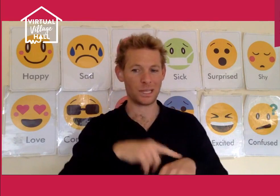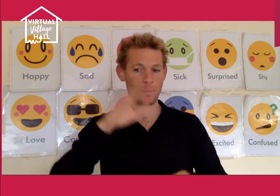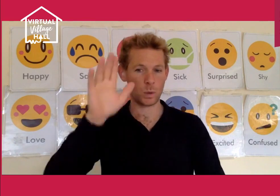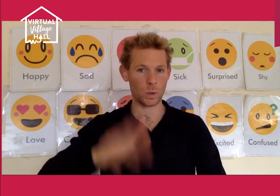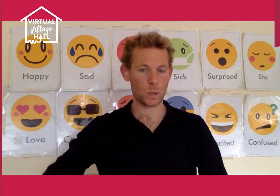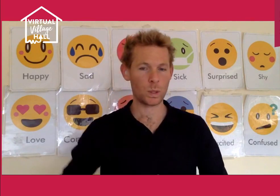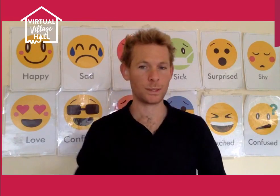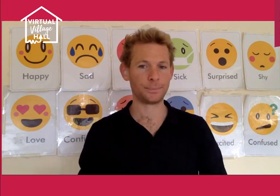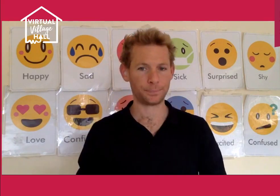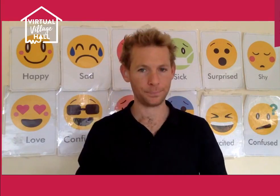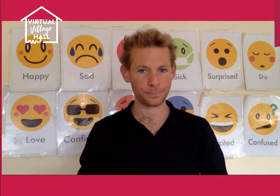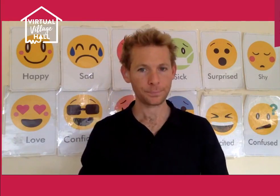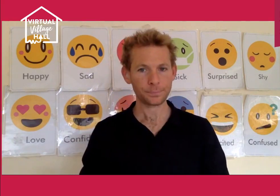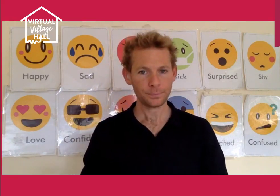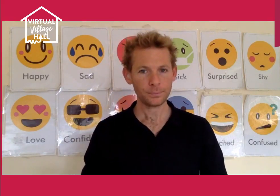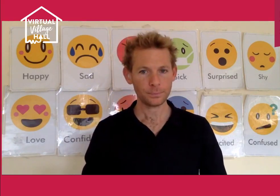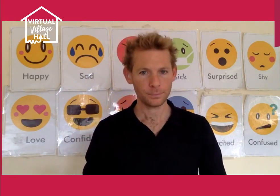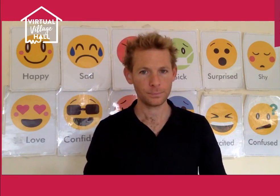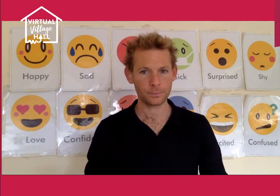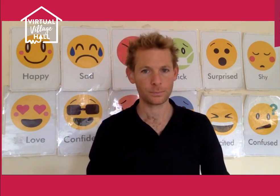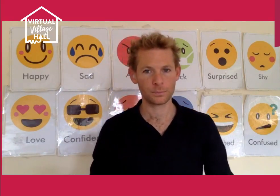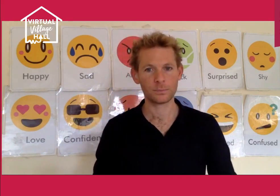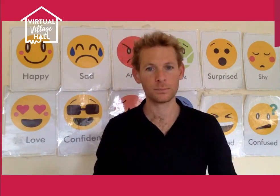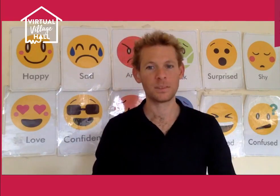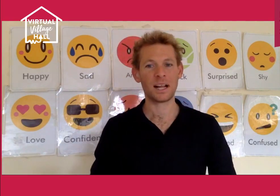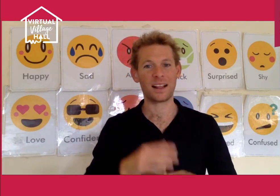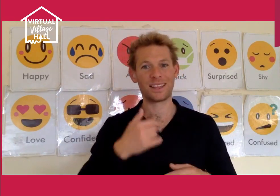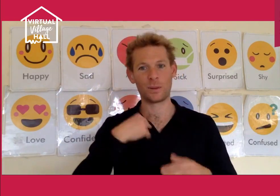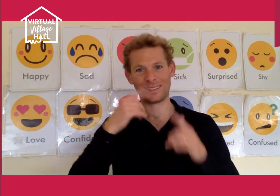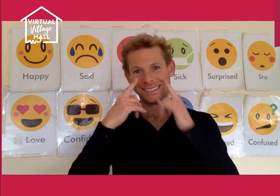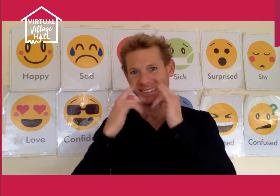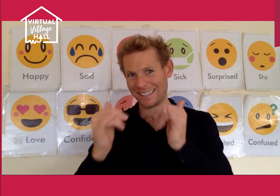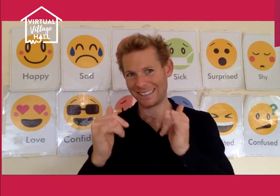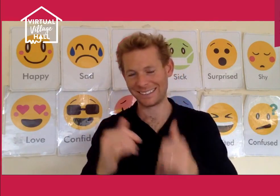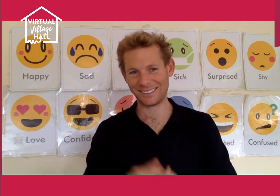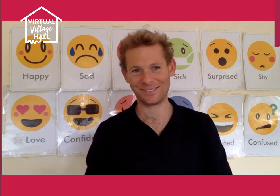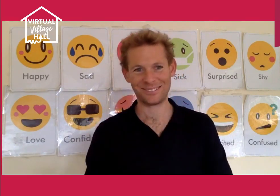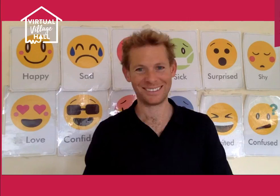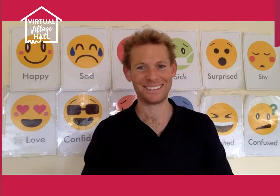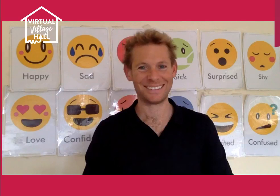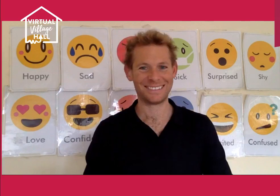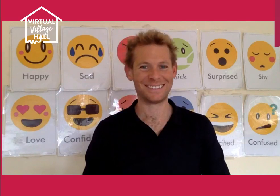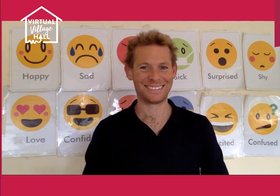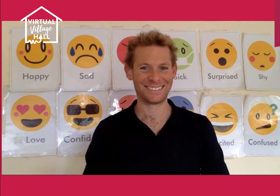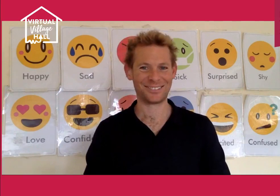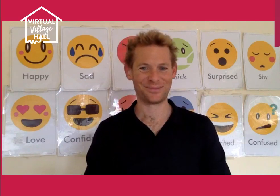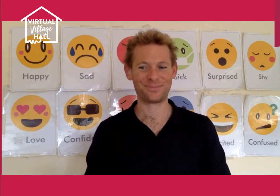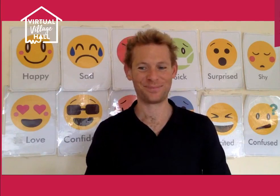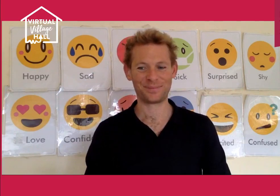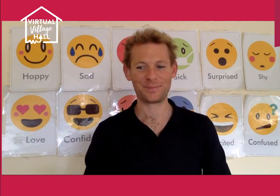Okay. We'll go through them all one more time. Ready? And then we'll do a test to see if you remember them.